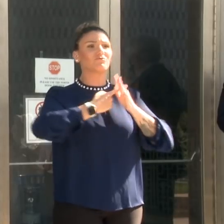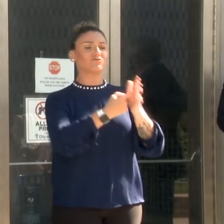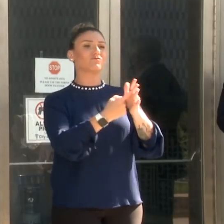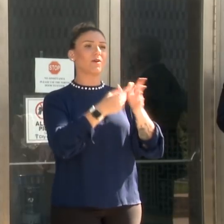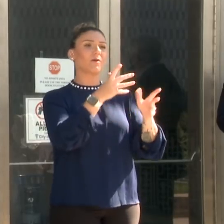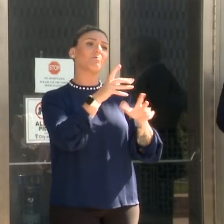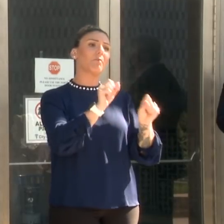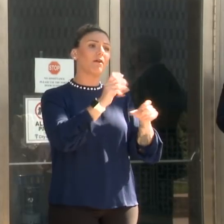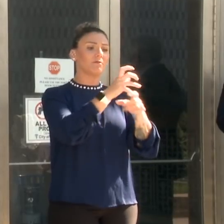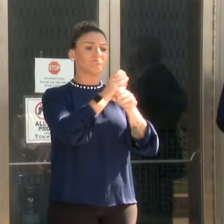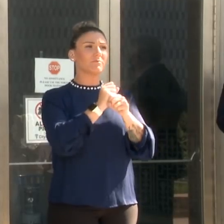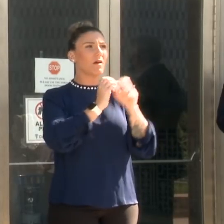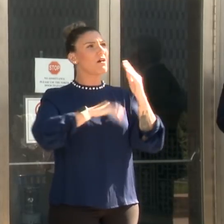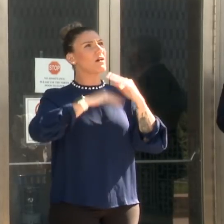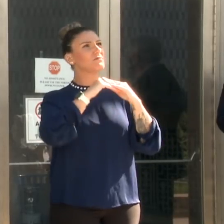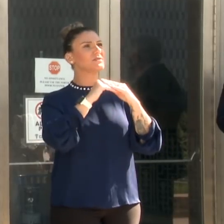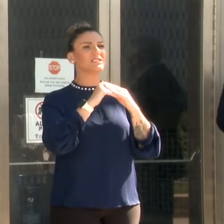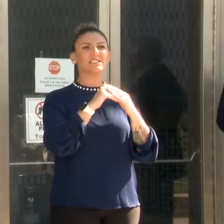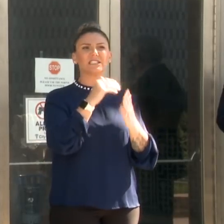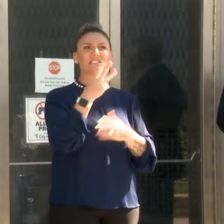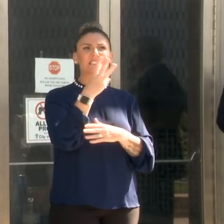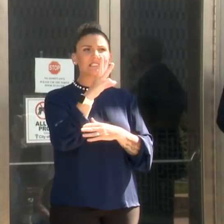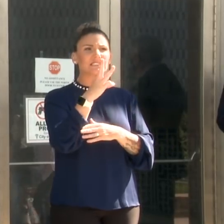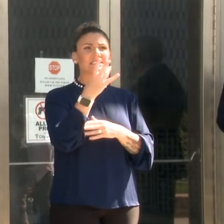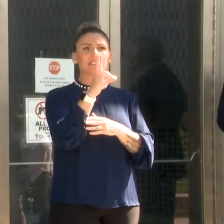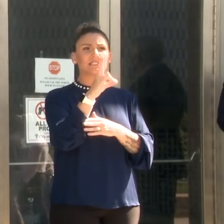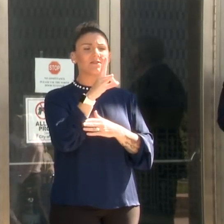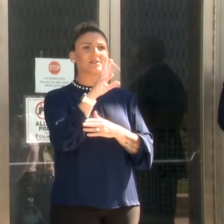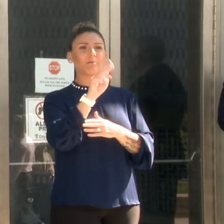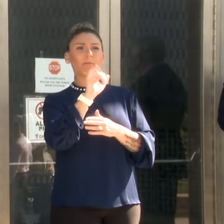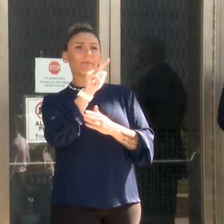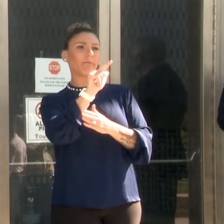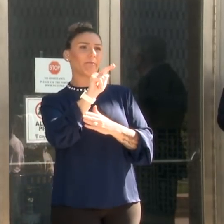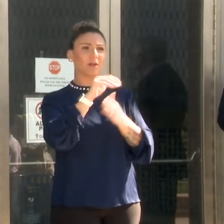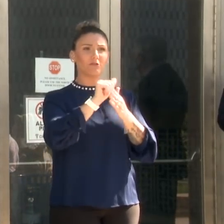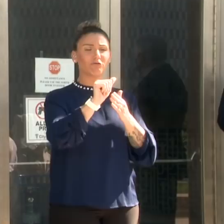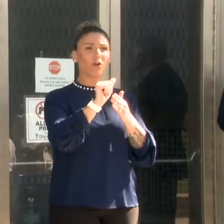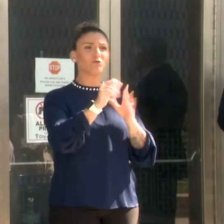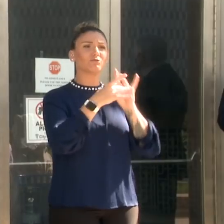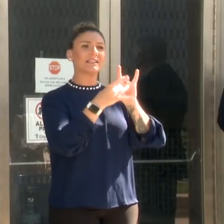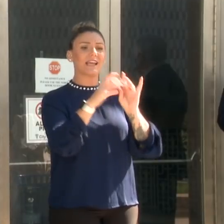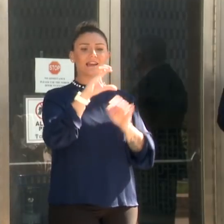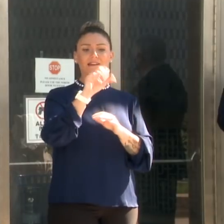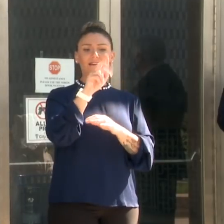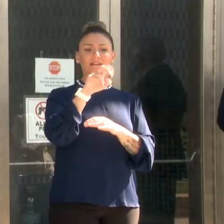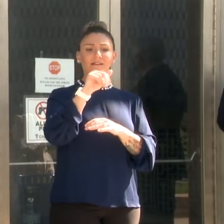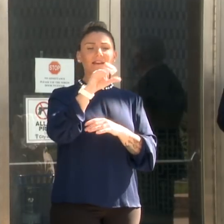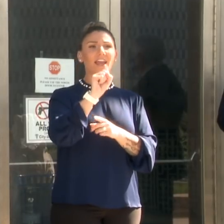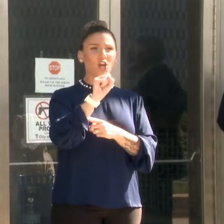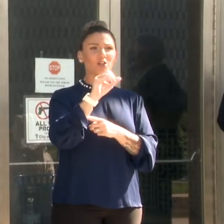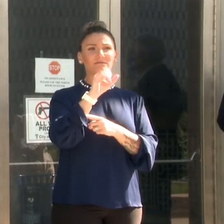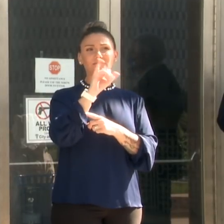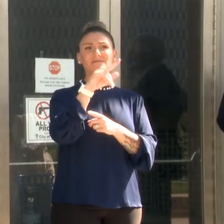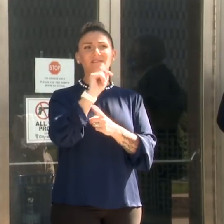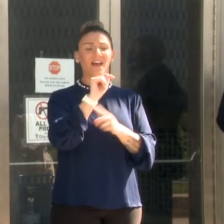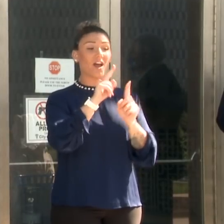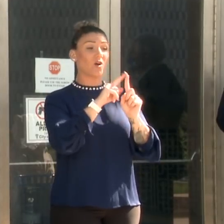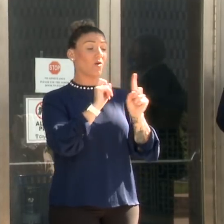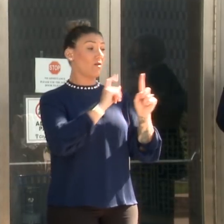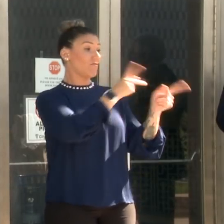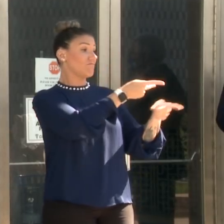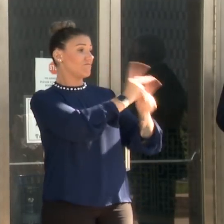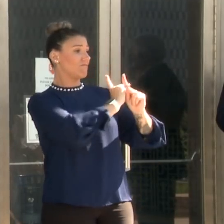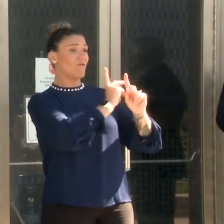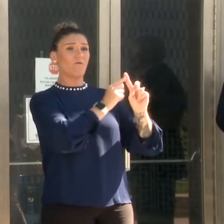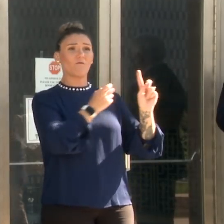ability to receive, I believe, up to about $16 or $17 million of CARES Act funding. Once we're able to receive that funding from Jackson County,